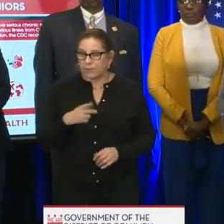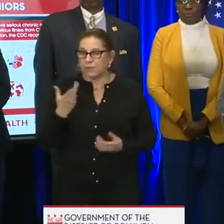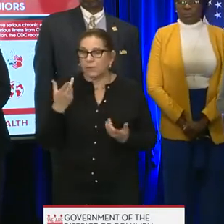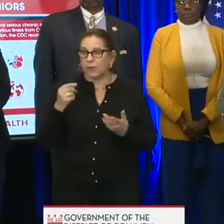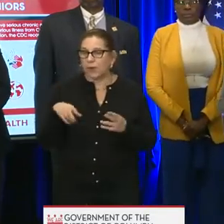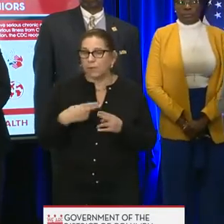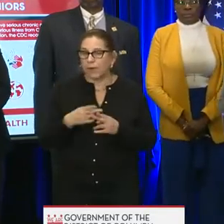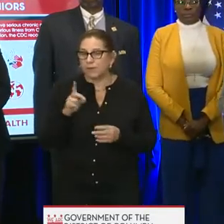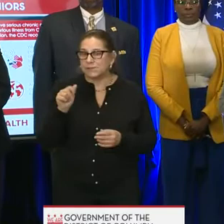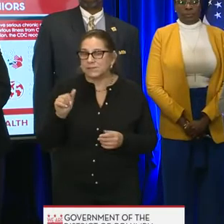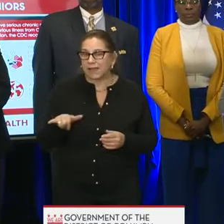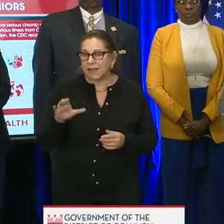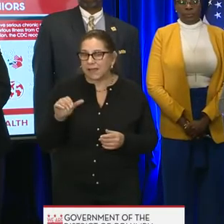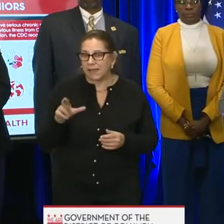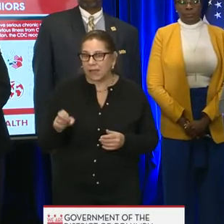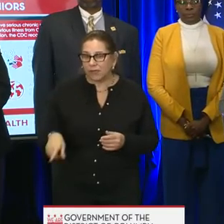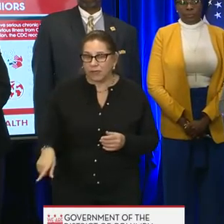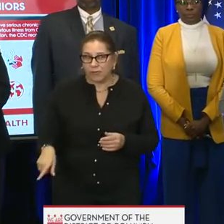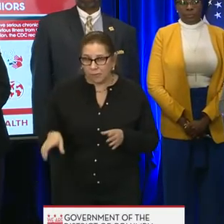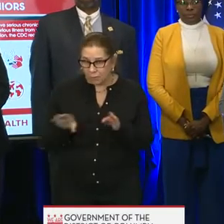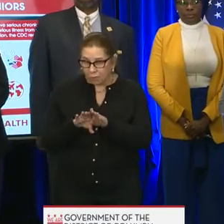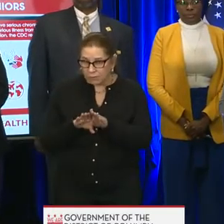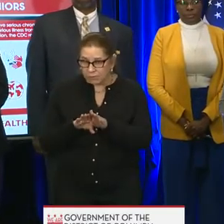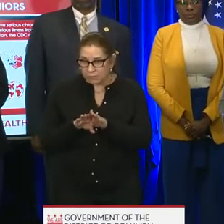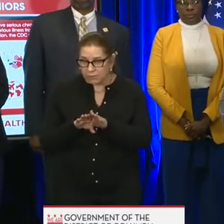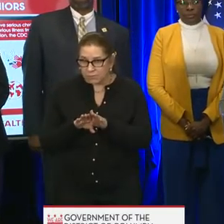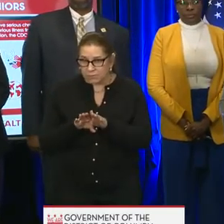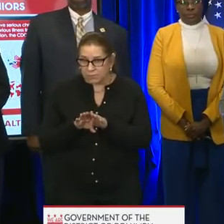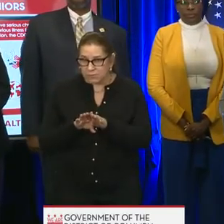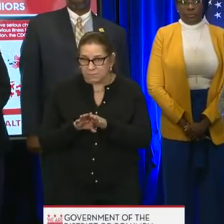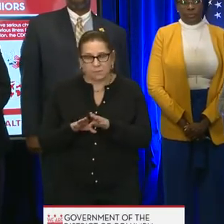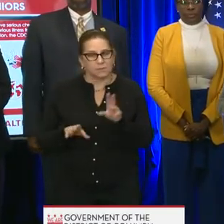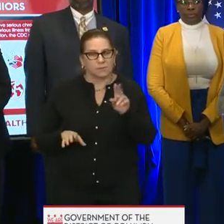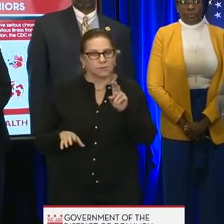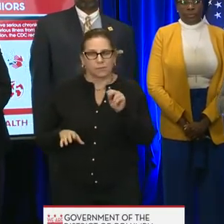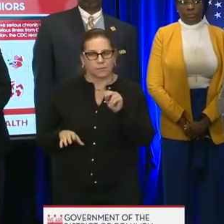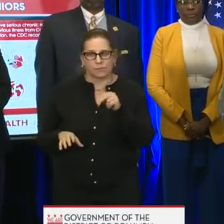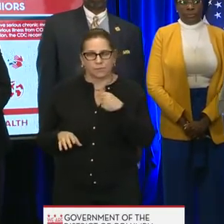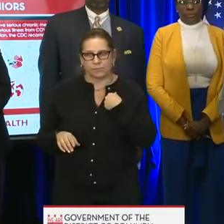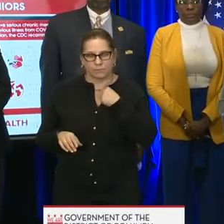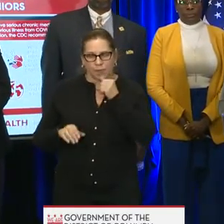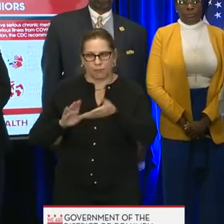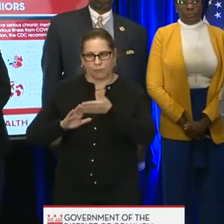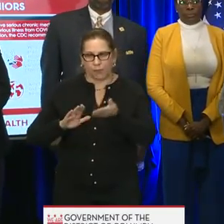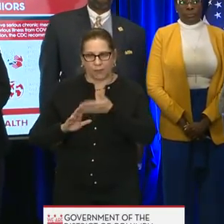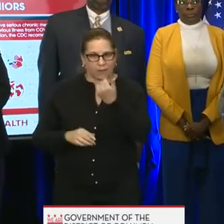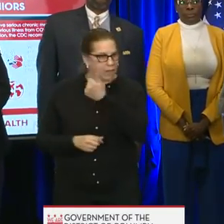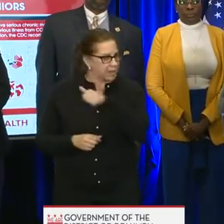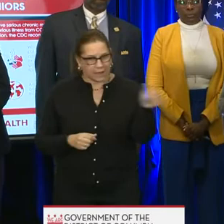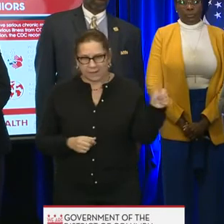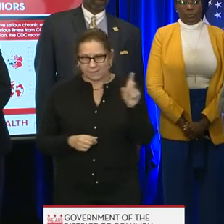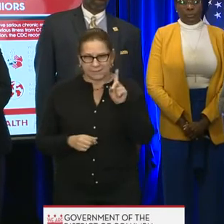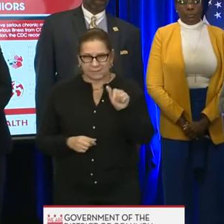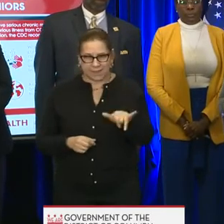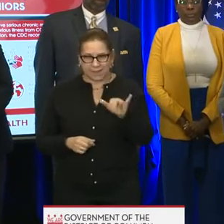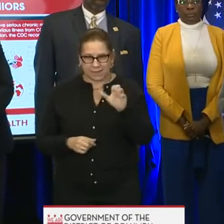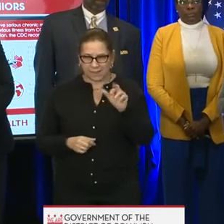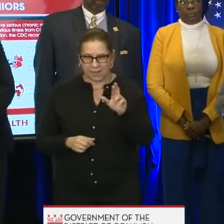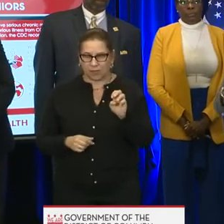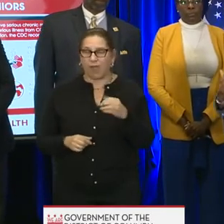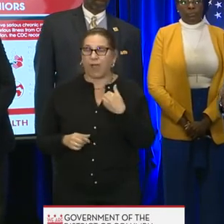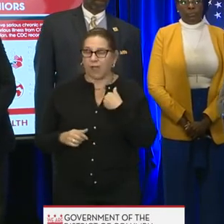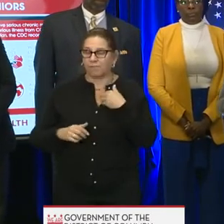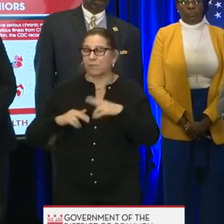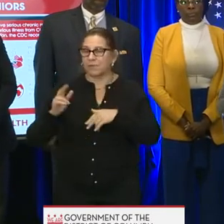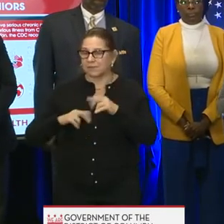closing? Well, the city doesn't run any daycare centers at this stage. We have some daycare centers in our buildings, but